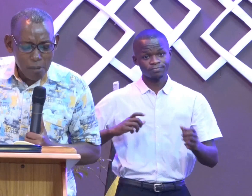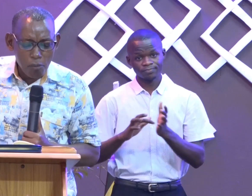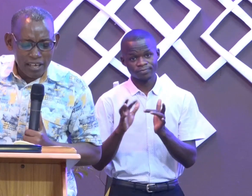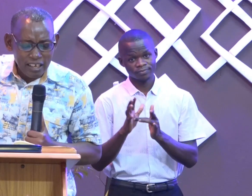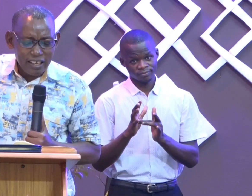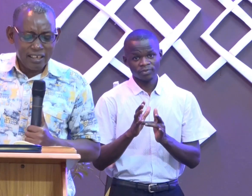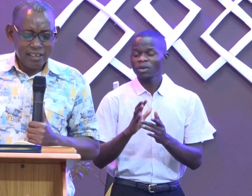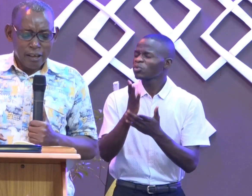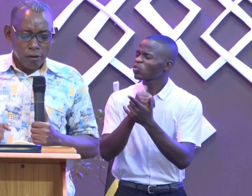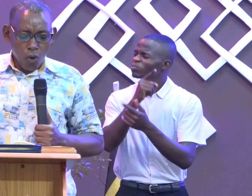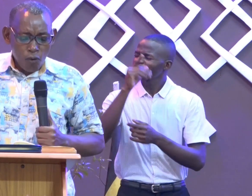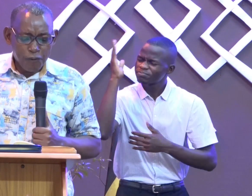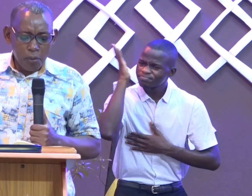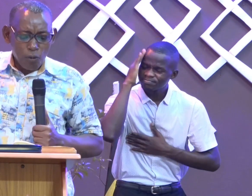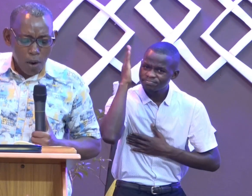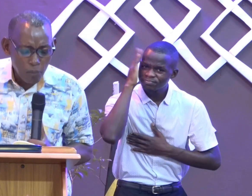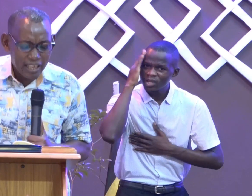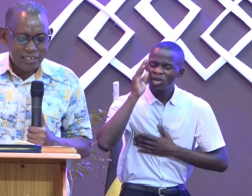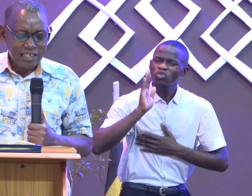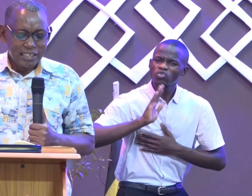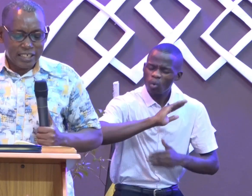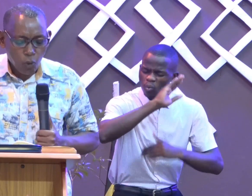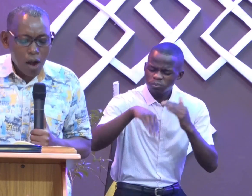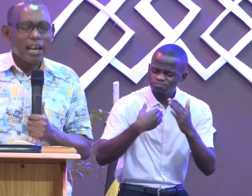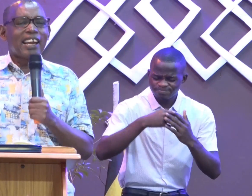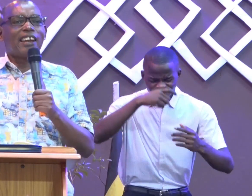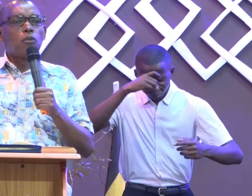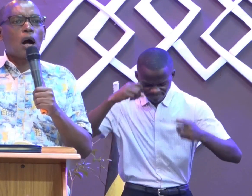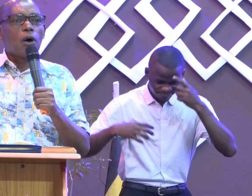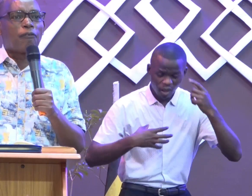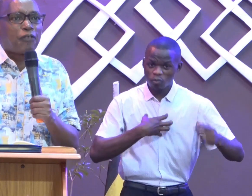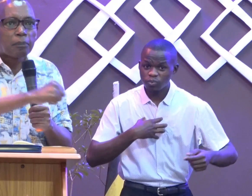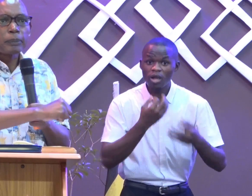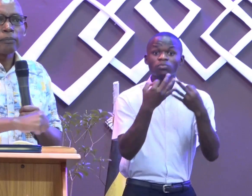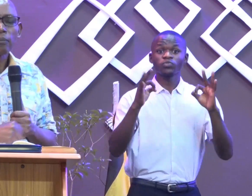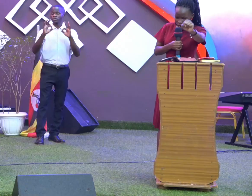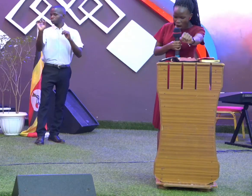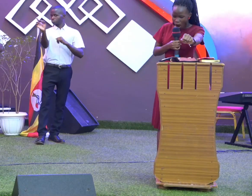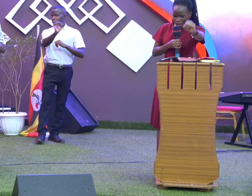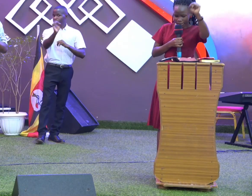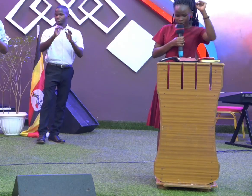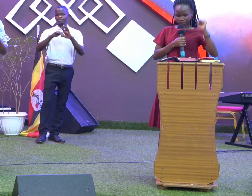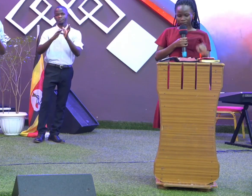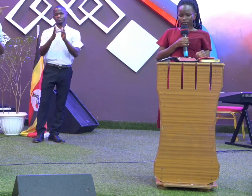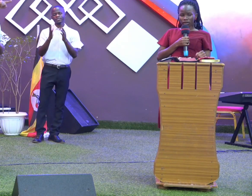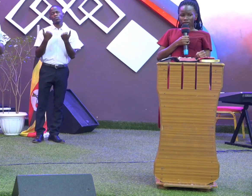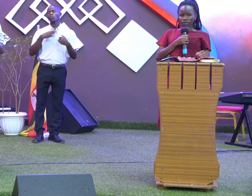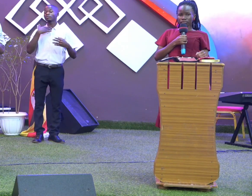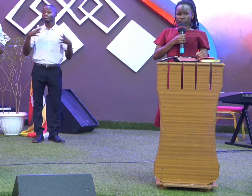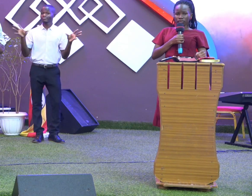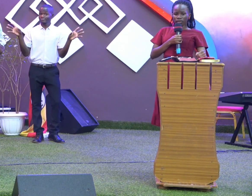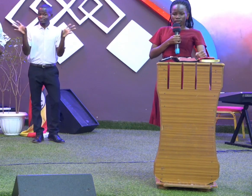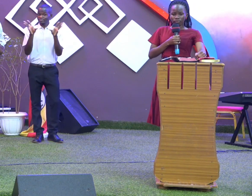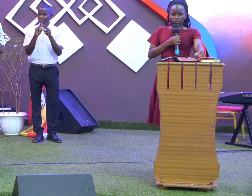Lord. Banga mumanyi. Knowing kwa mwe. That your labor is not in wafe. Vain in the Lord. Njagala kumaliriza